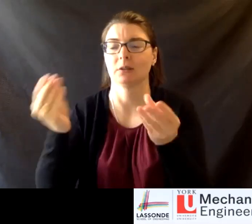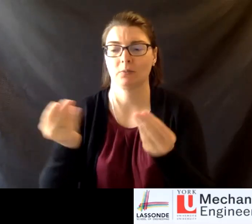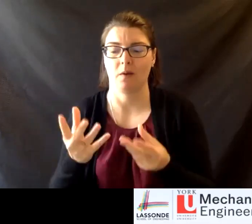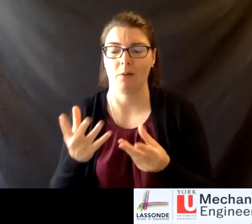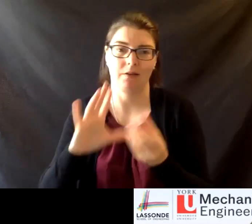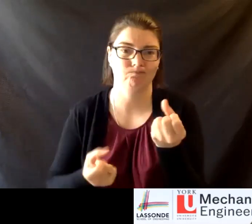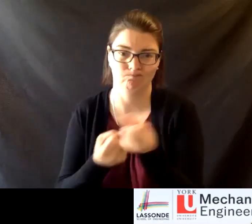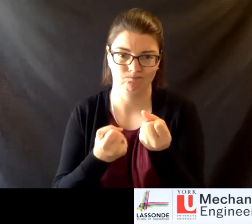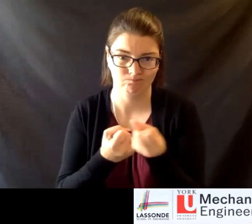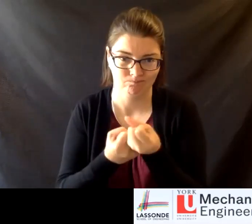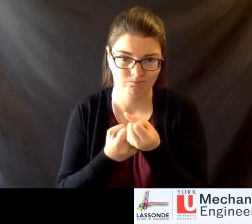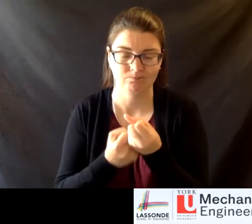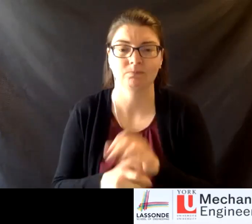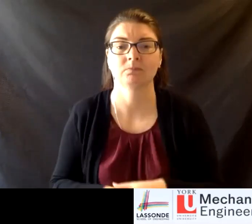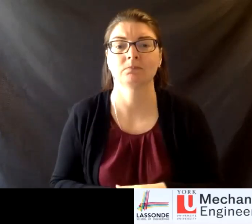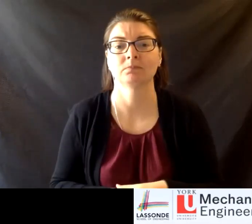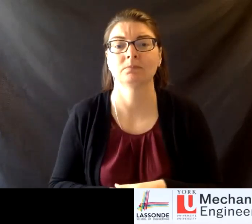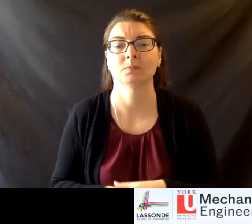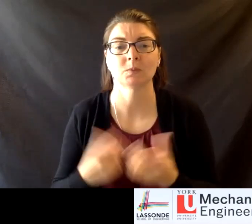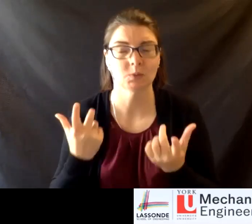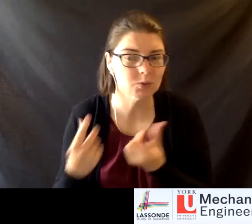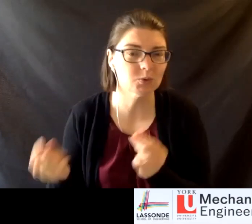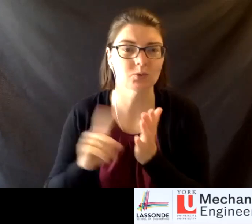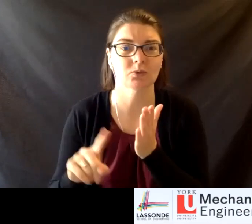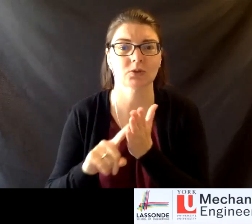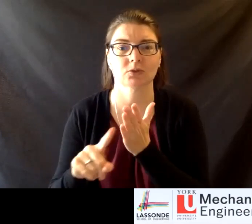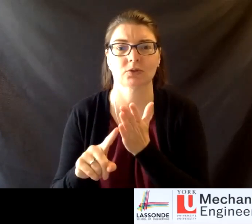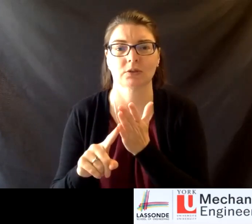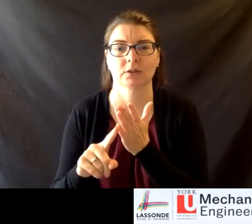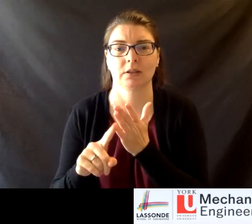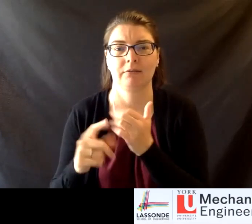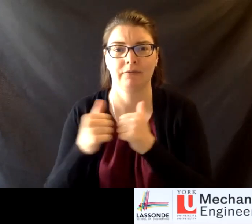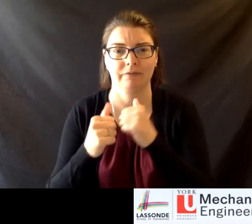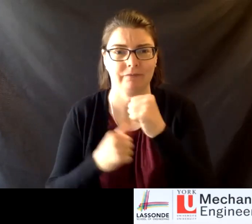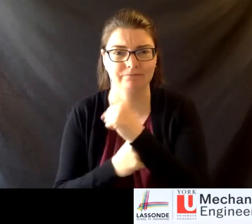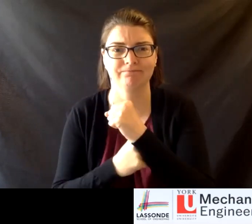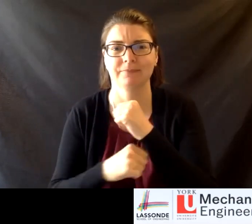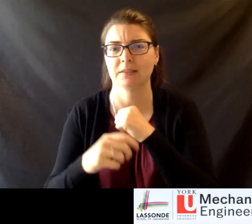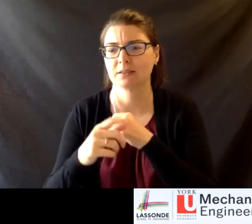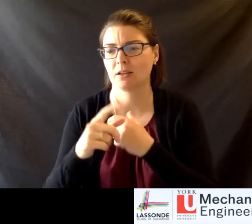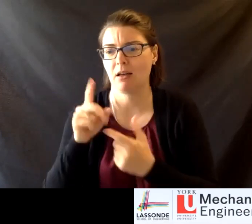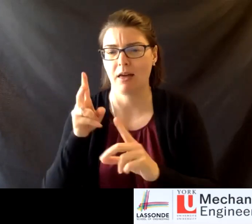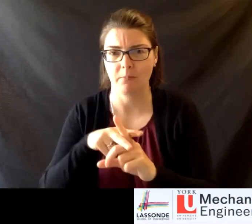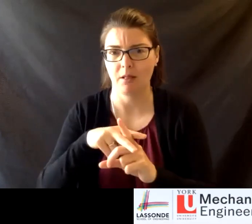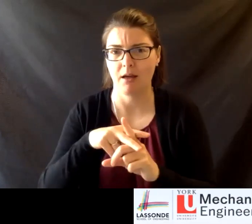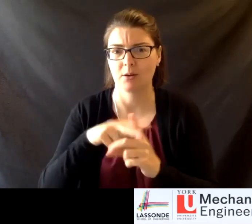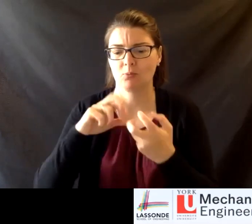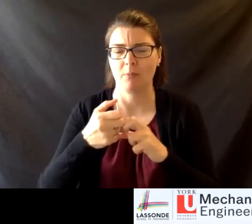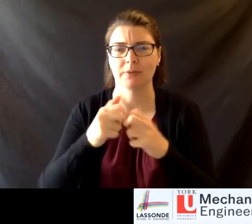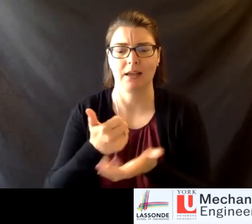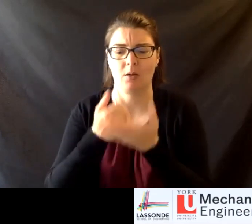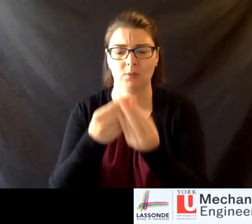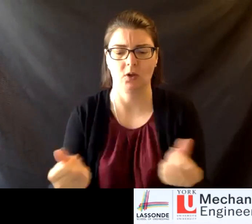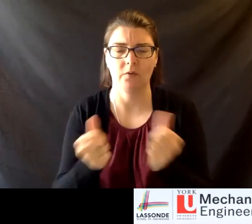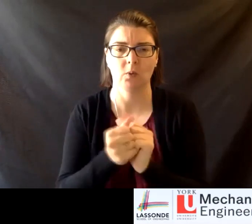support to perform research and to solve fundamental and applied problems in the area of